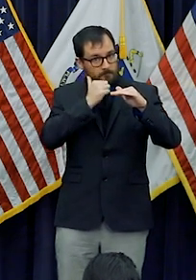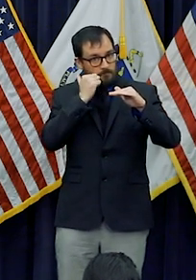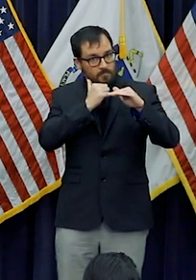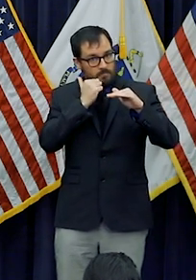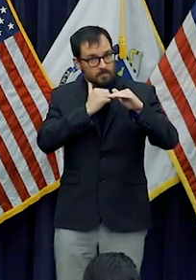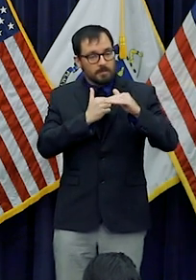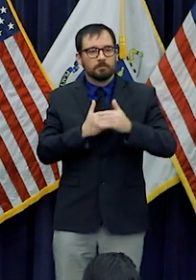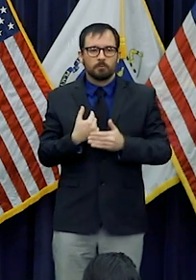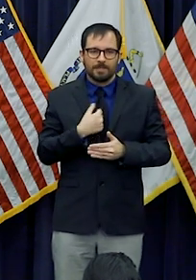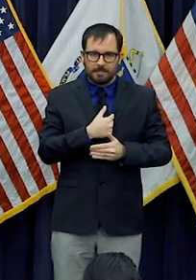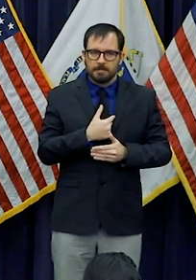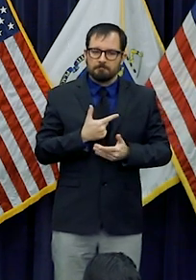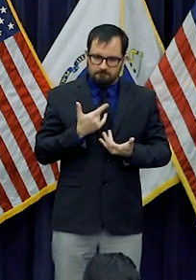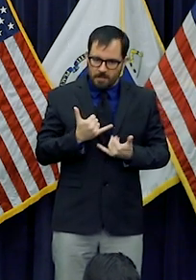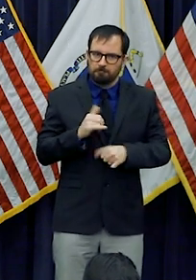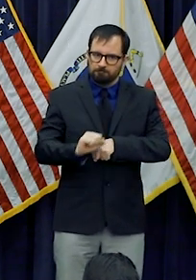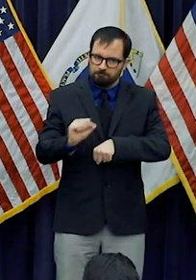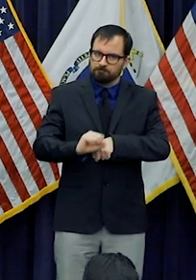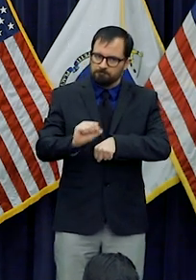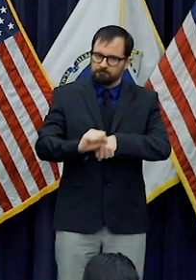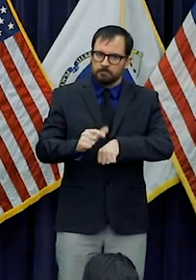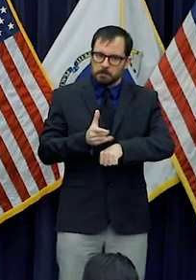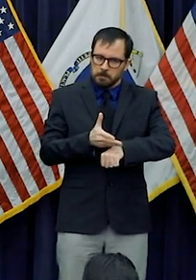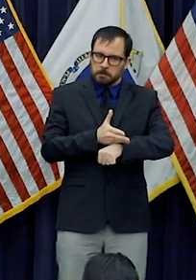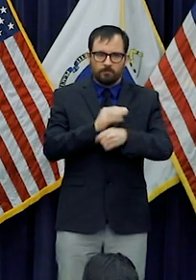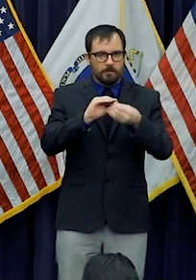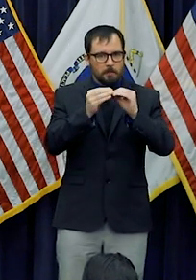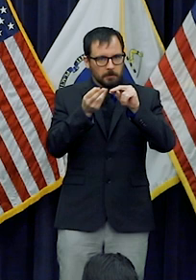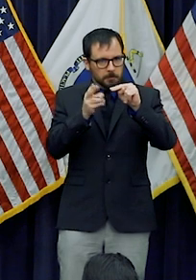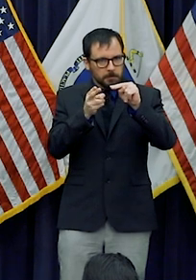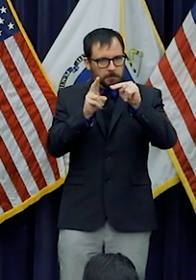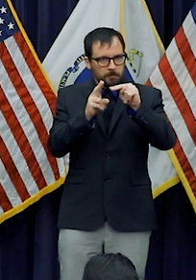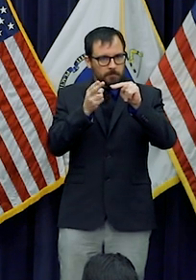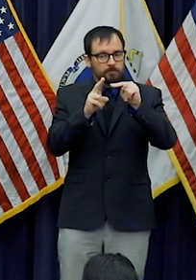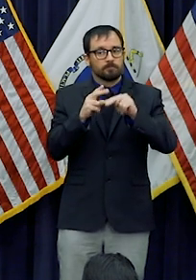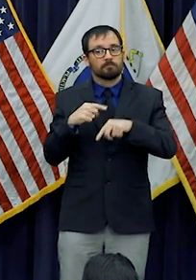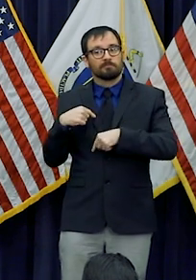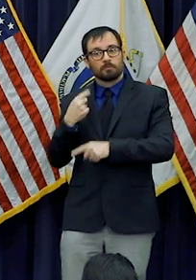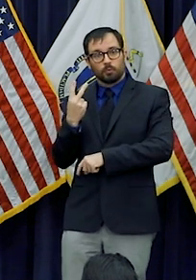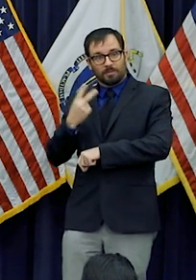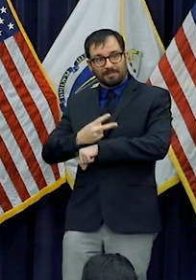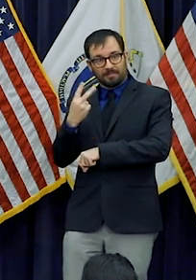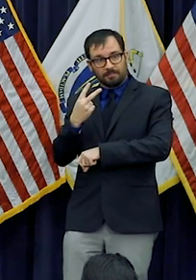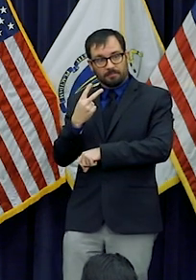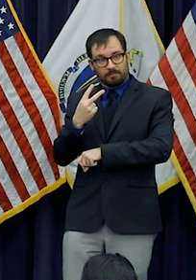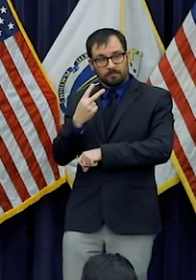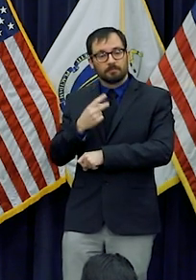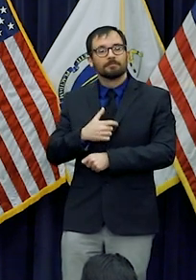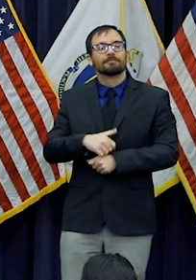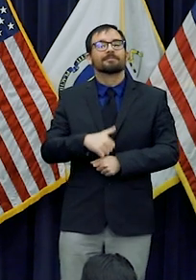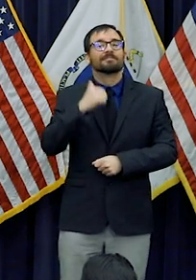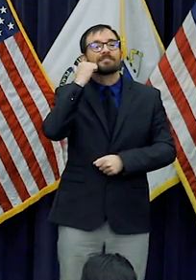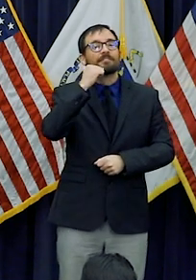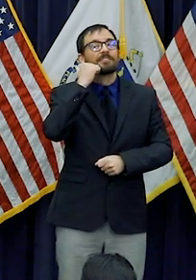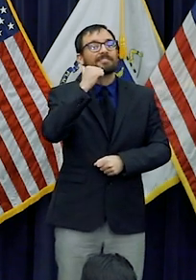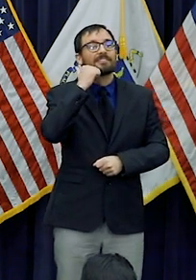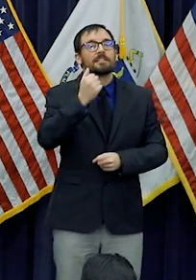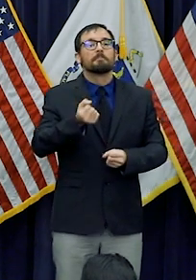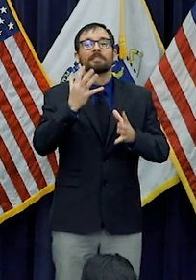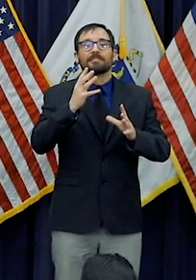week. Over the past 2 days, the number of tests completed in a day in Massachusetts has nearly doubled,